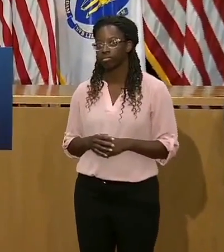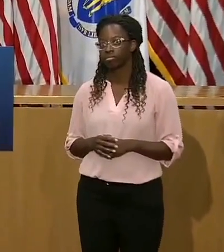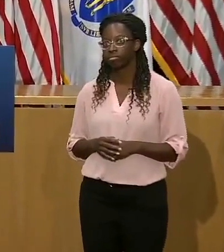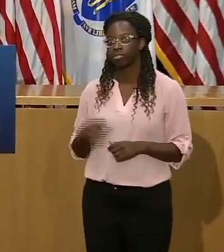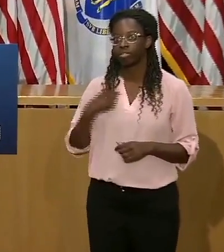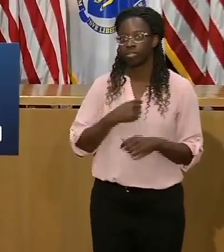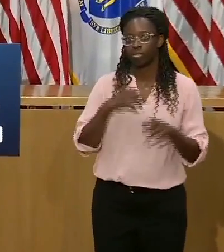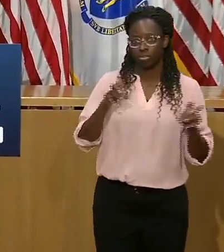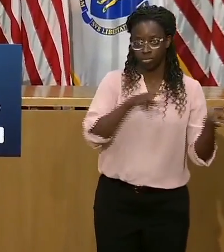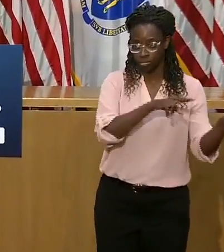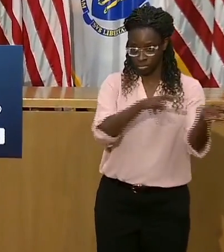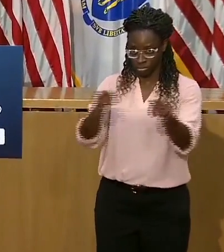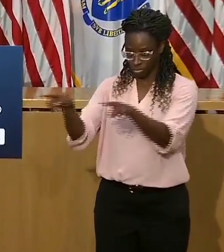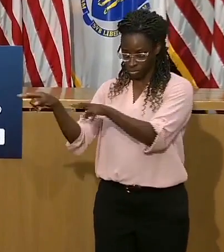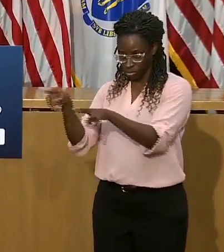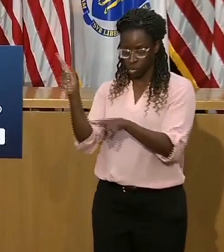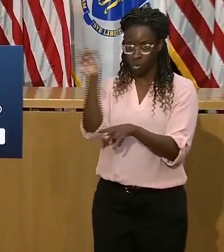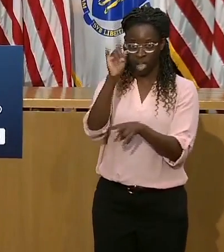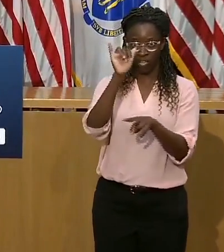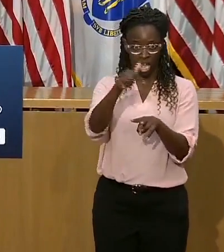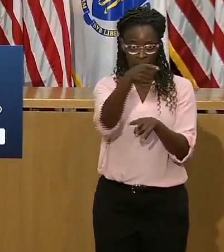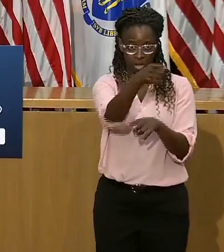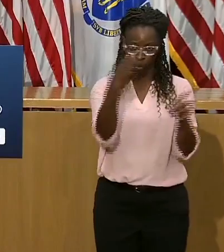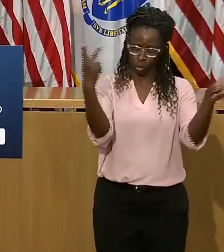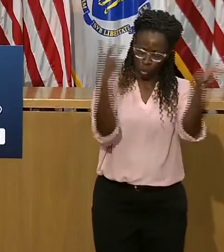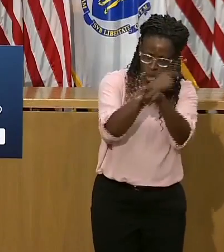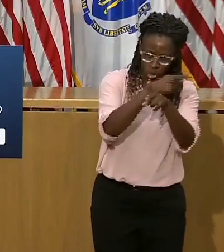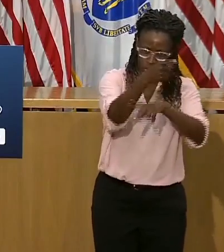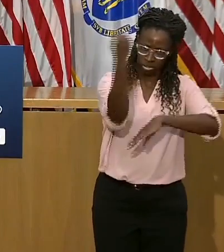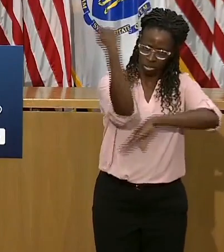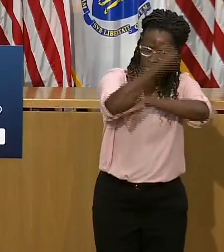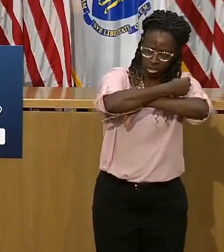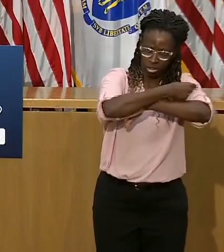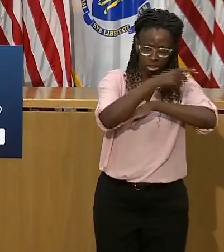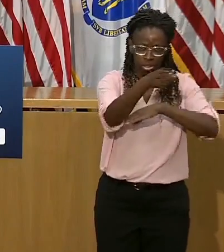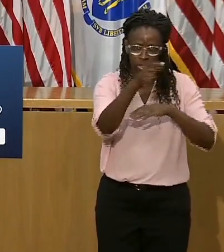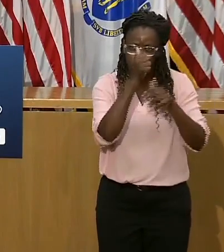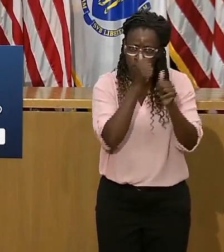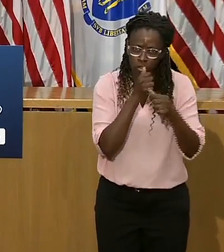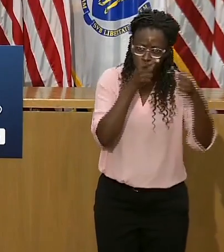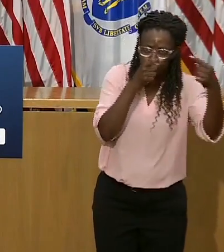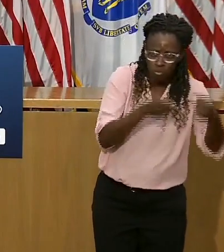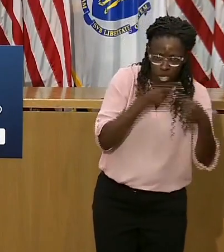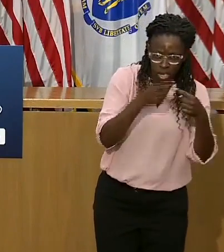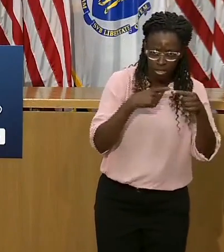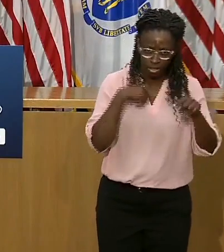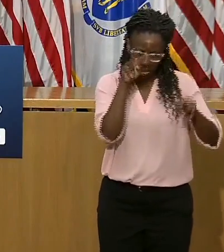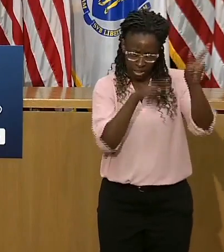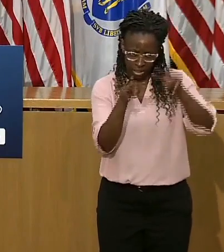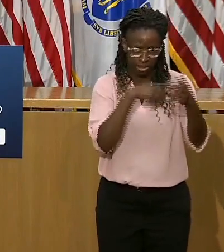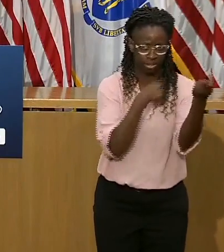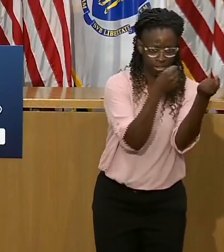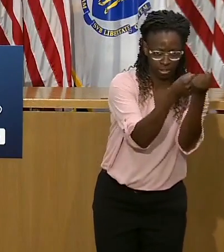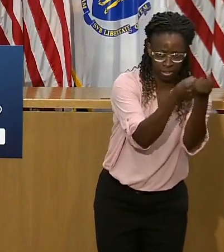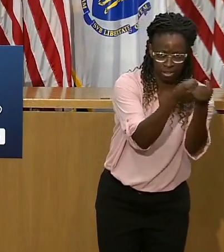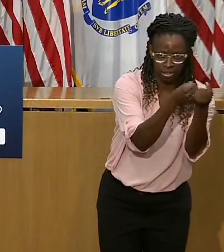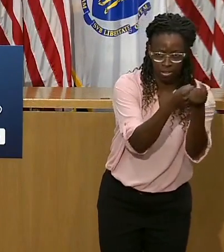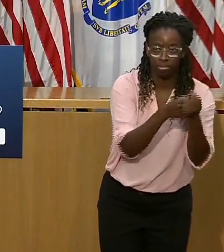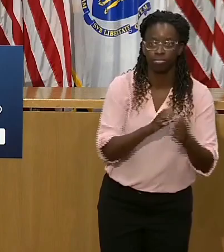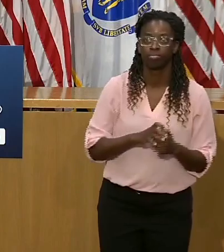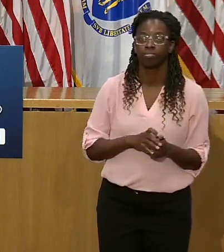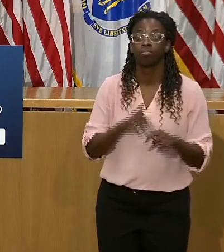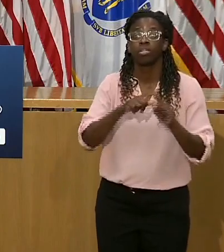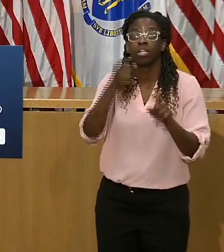would suggest a couple of things. It could mean businesses that have not yet had the chance to reopen, but also businesses that can demonstrate they were particularly hard hit